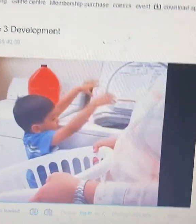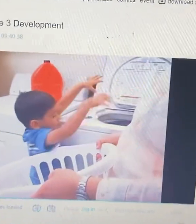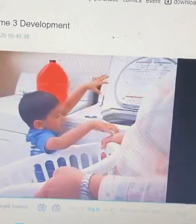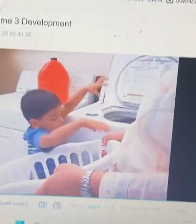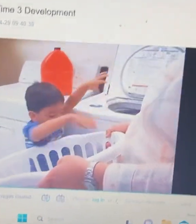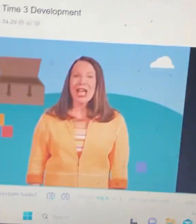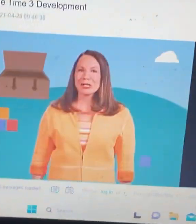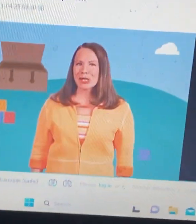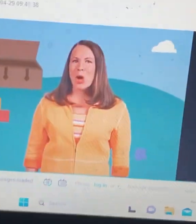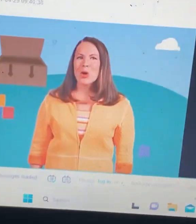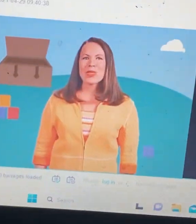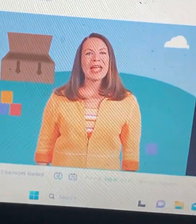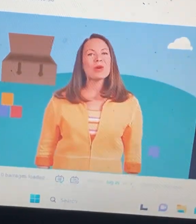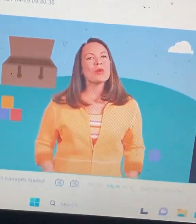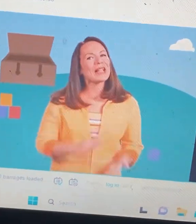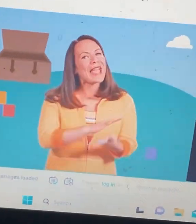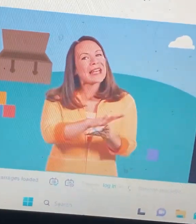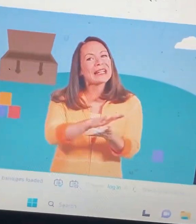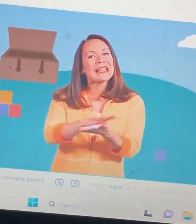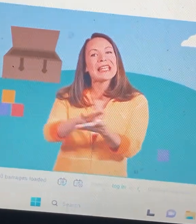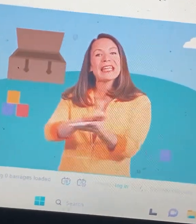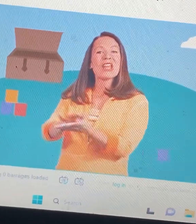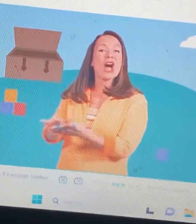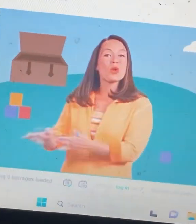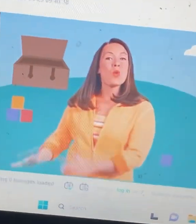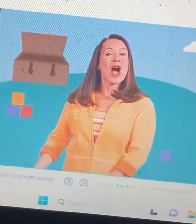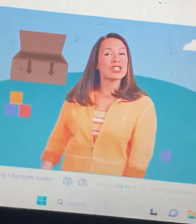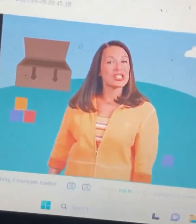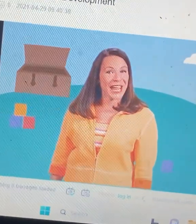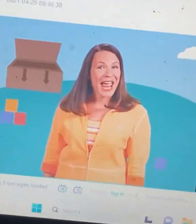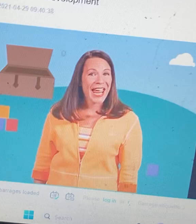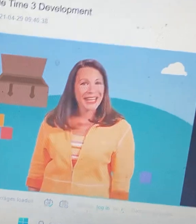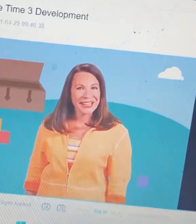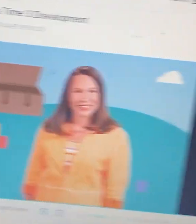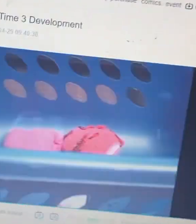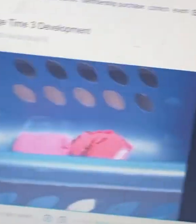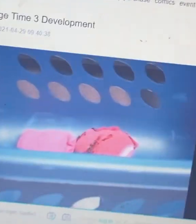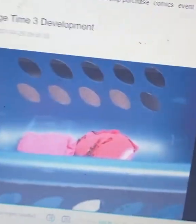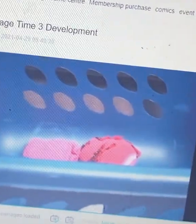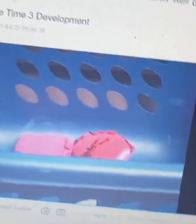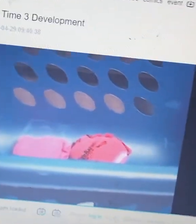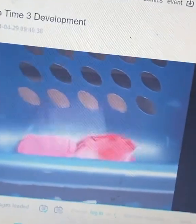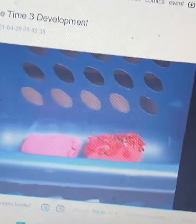stay, so they will get clean on wash day.